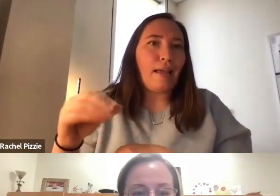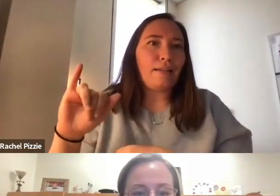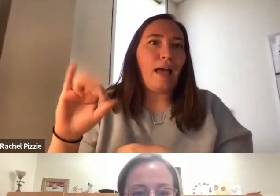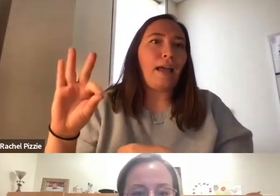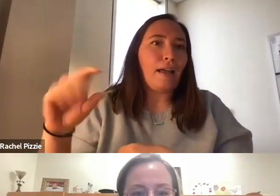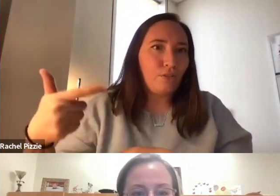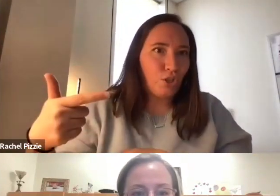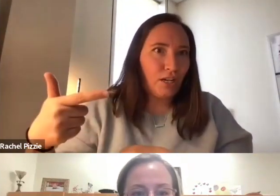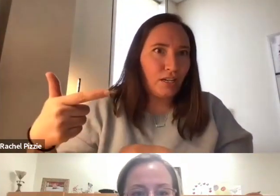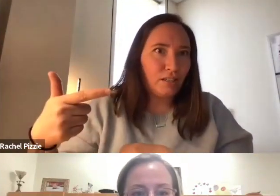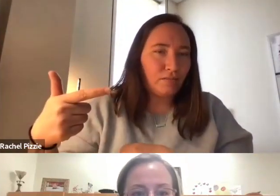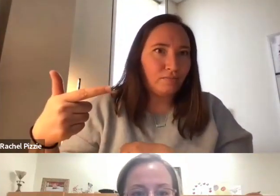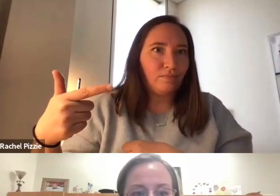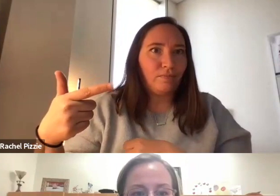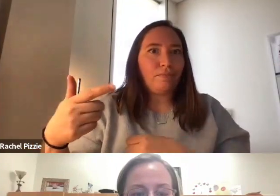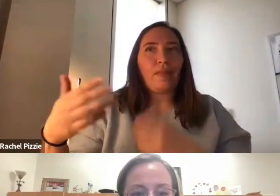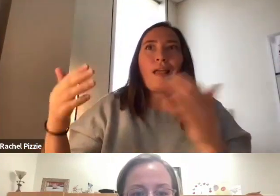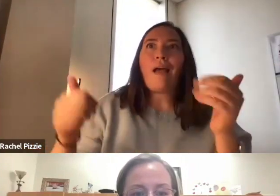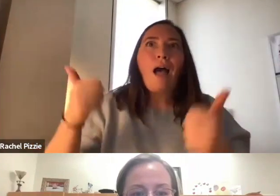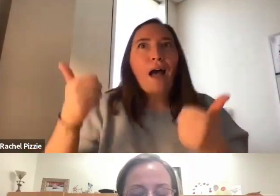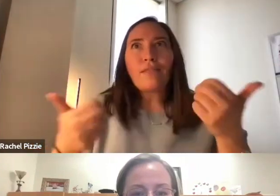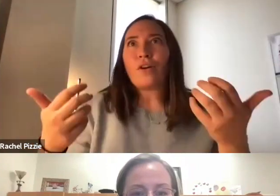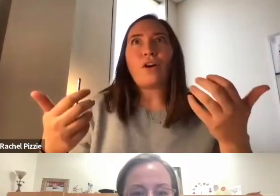Between the temporal lobe areas and the